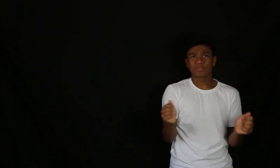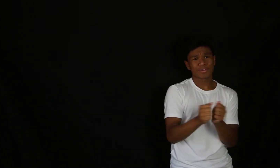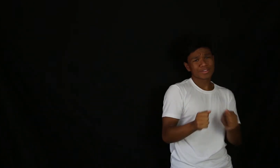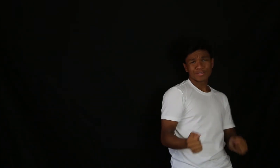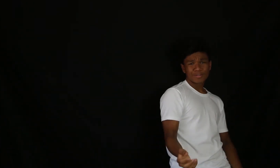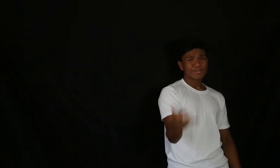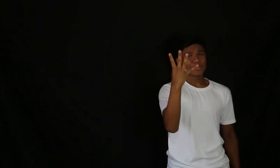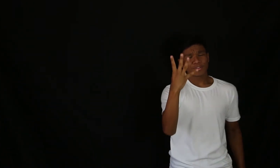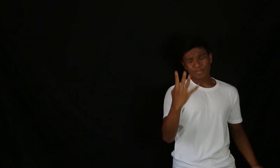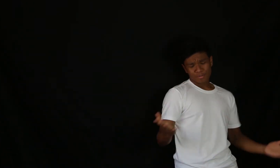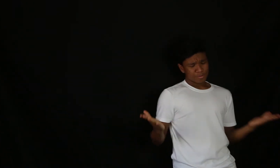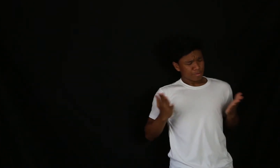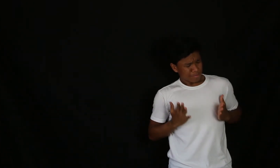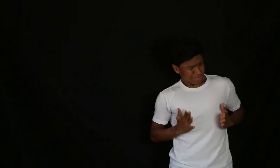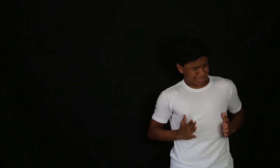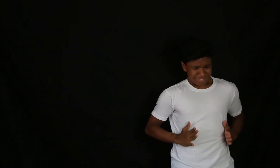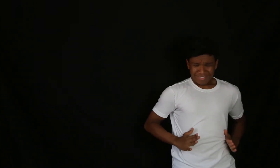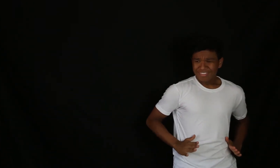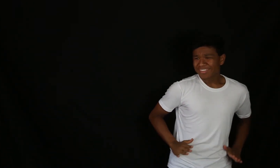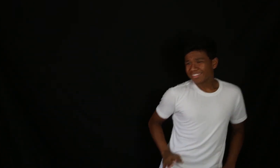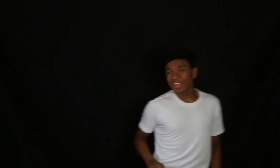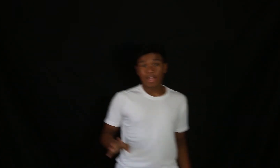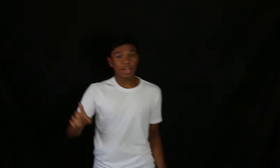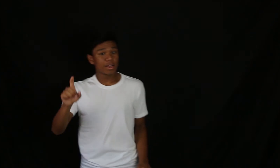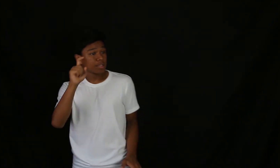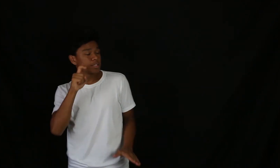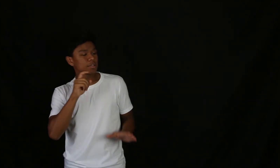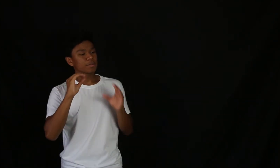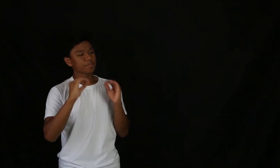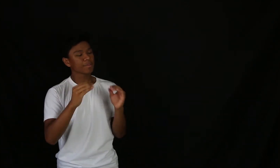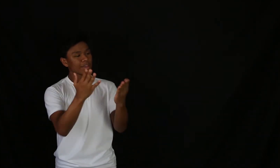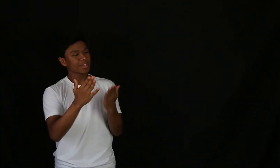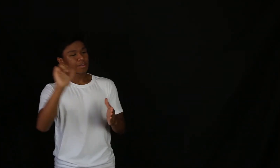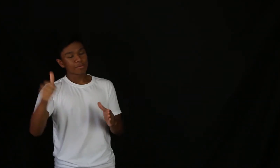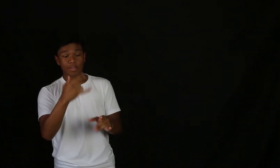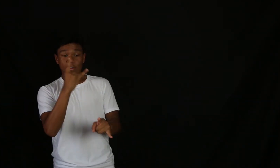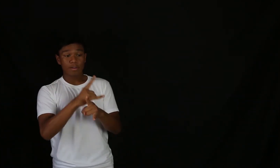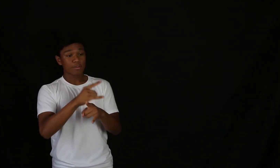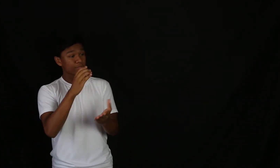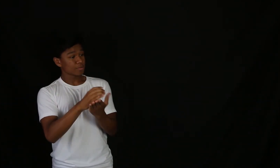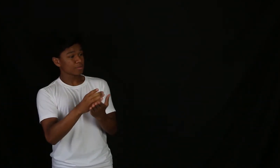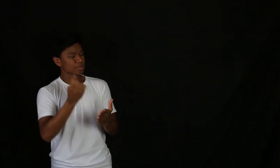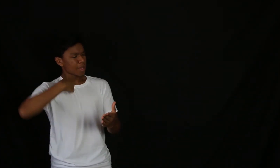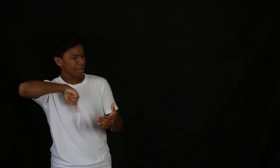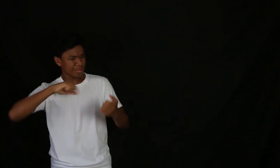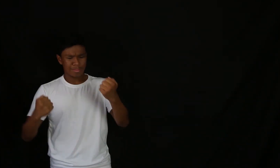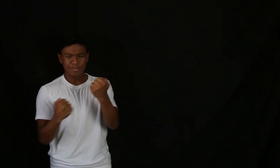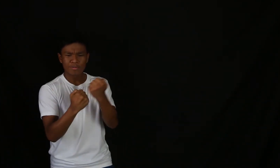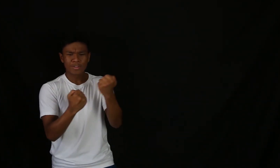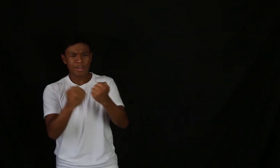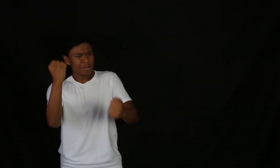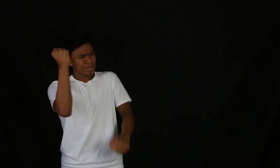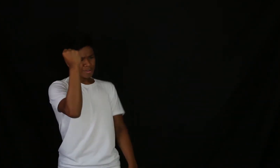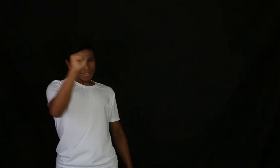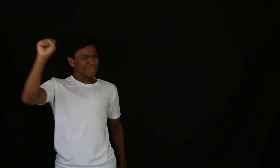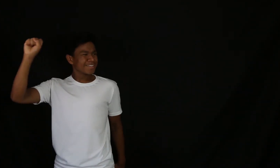have intercourse over 4 sets of corsets. Wow. No more sex. Pour me another brew, son. Let's raise a couple more to